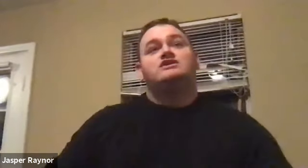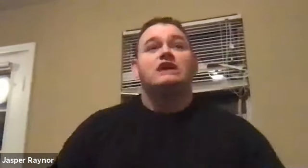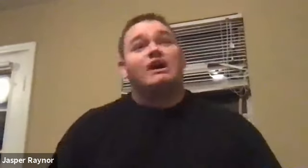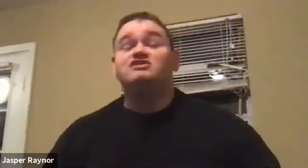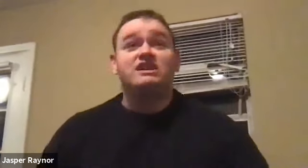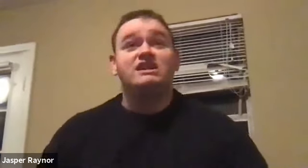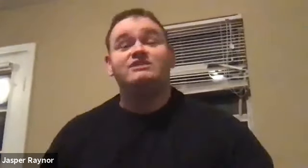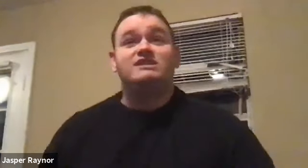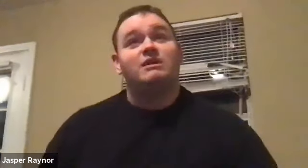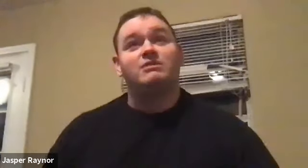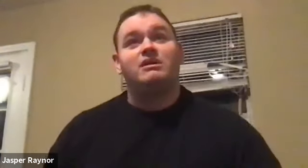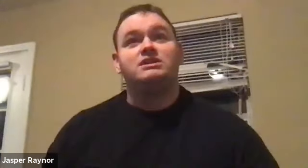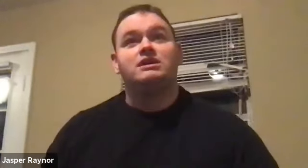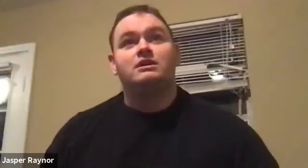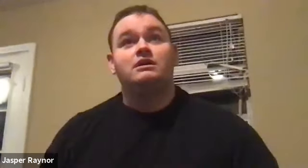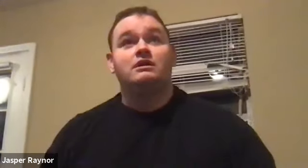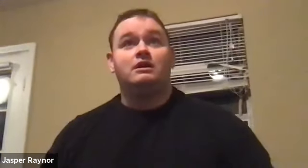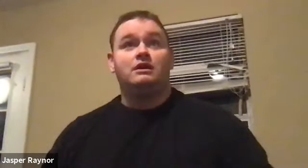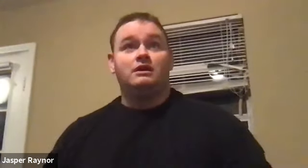I just really think you need to blah, blah, blah, to...